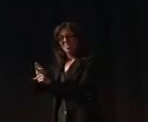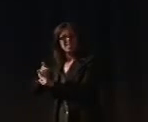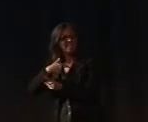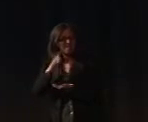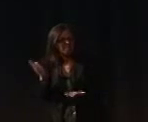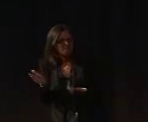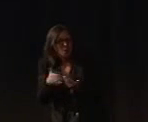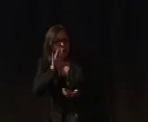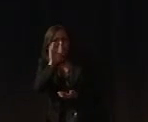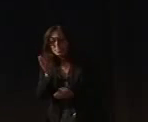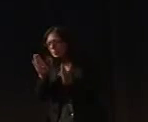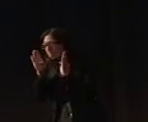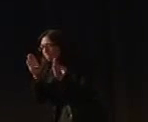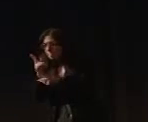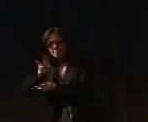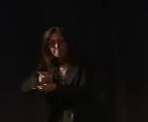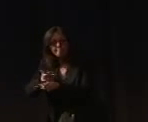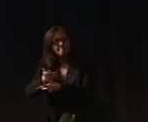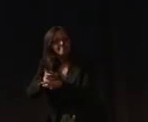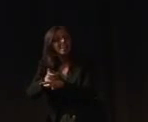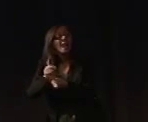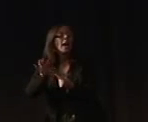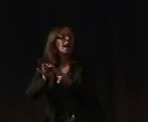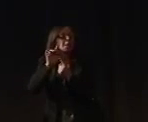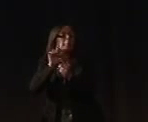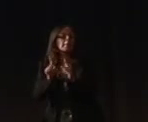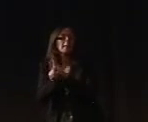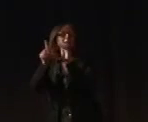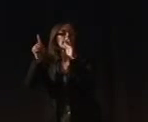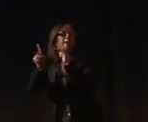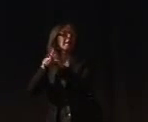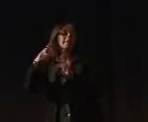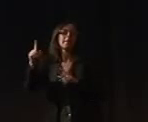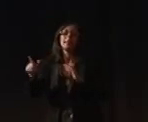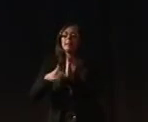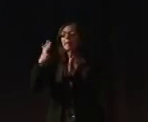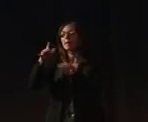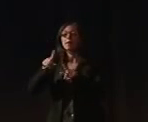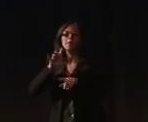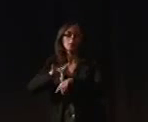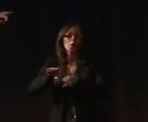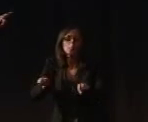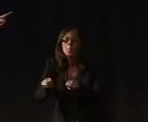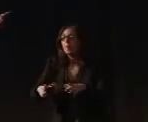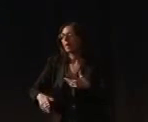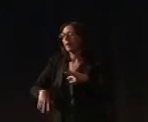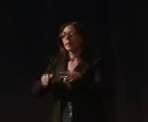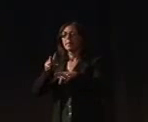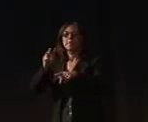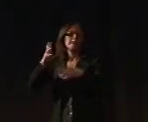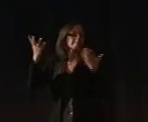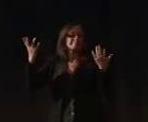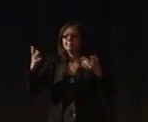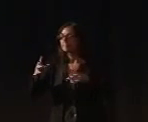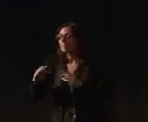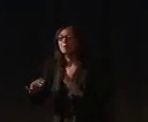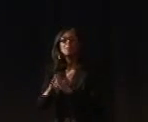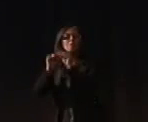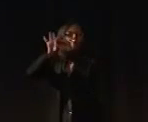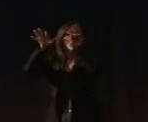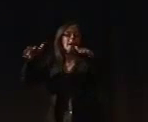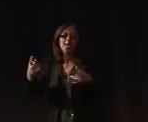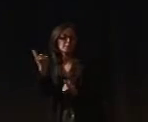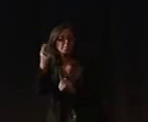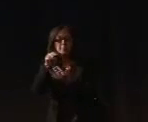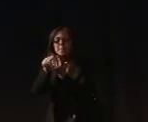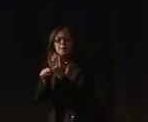catastrophe. I'm not going to review all the people, just a few. I'm going to review Squarzoni, who is very, very, very